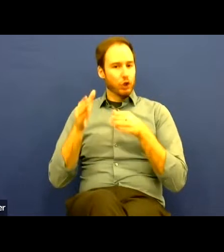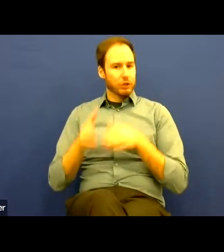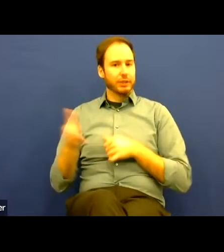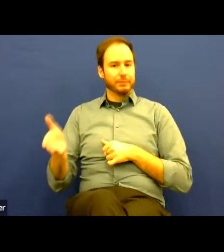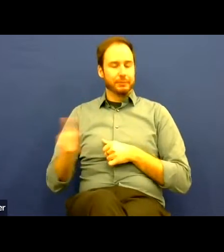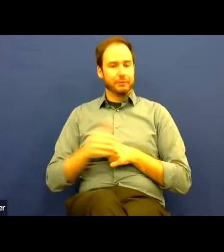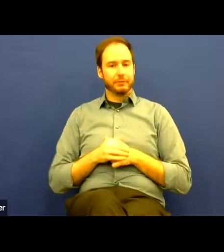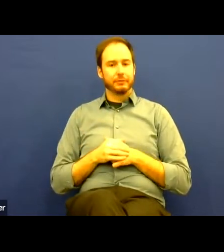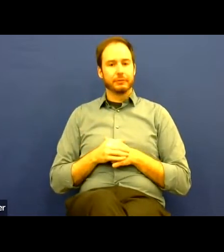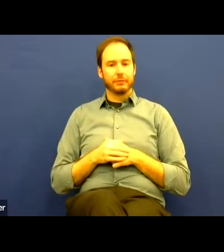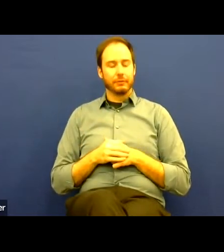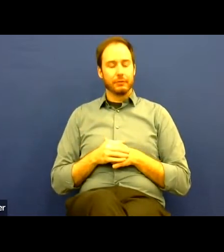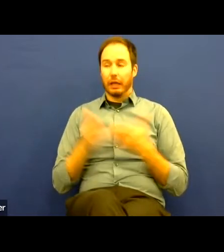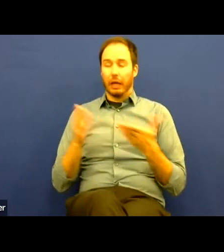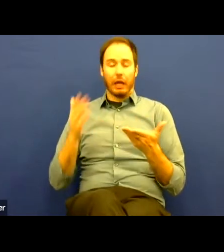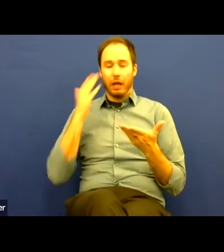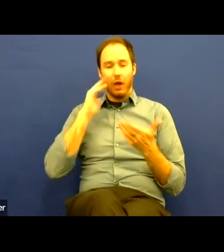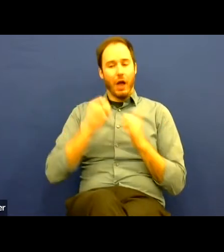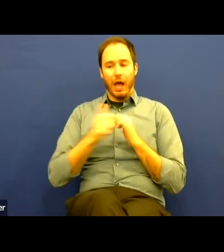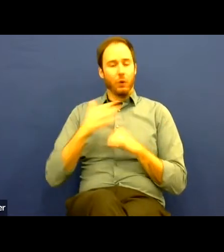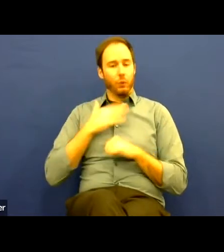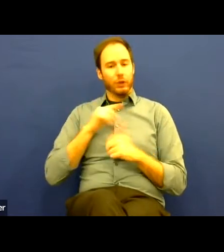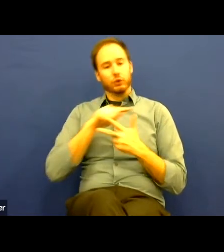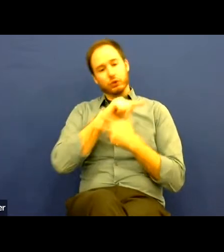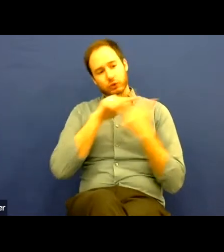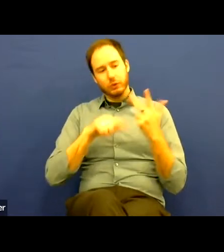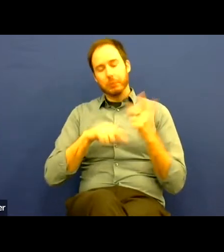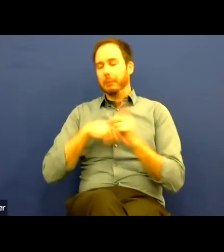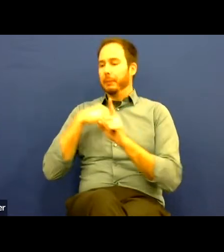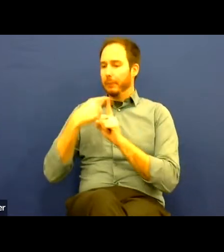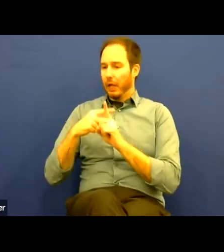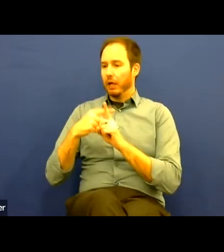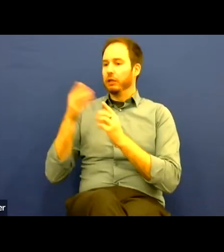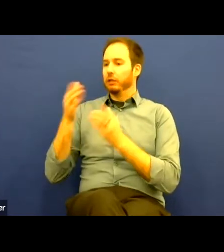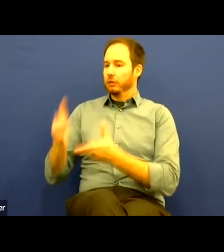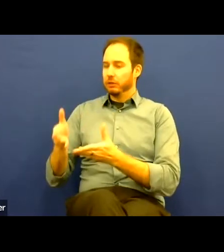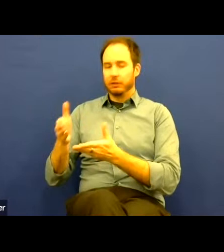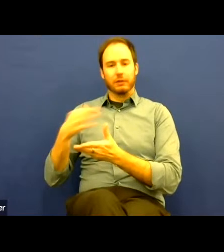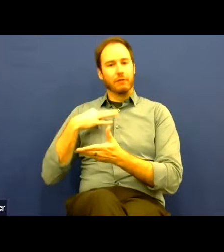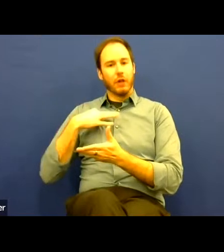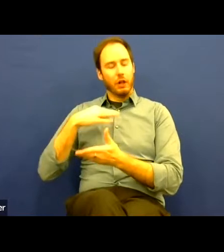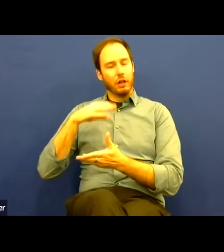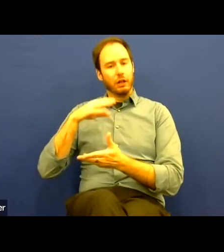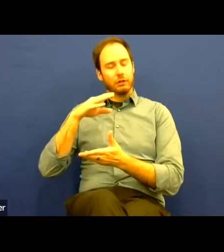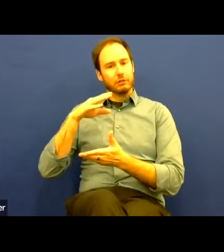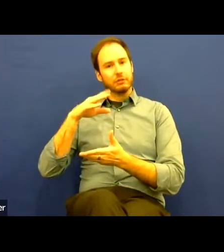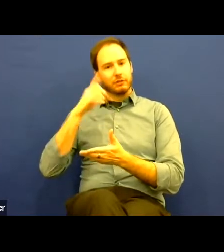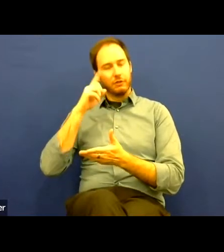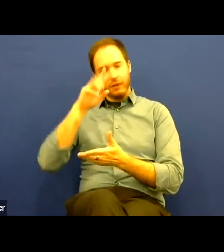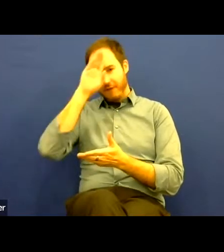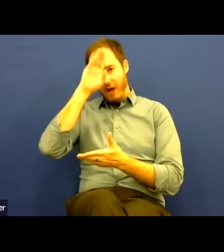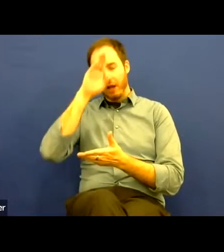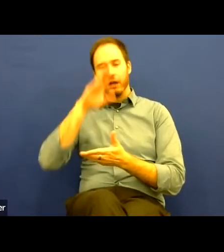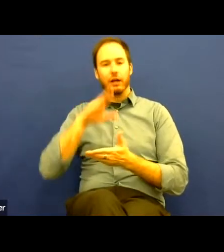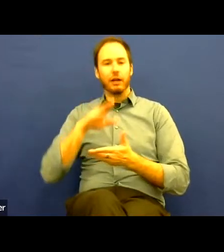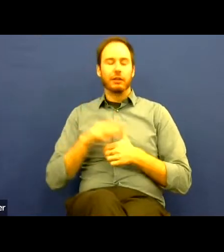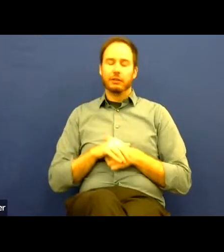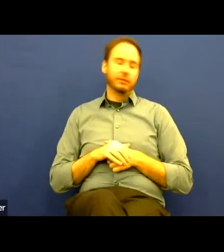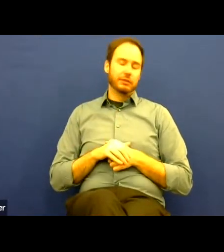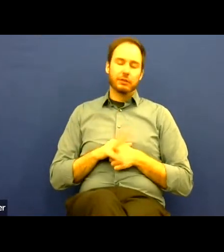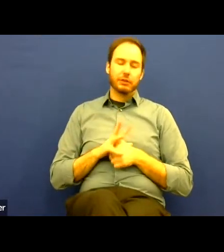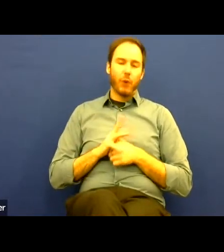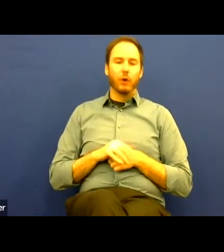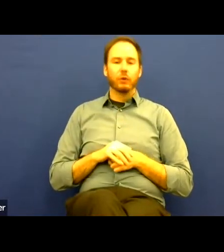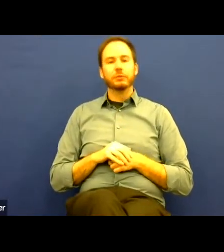I don't know how he found the time to do all those 3 jobs, let alone also be battalion chief at the fire